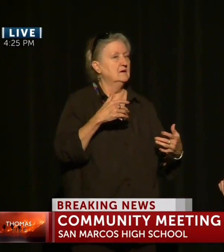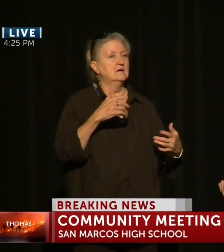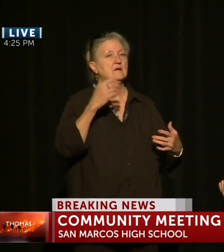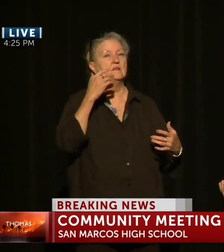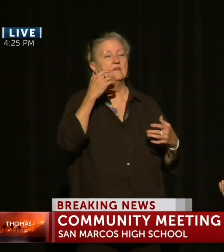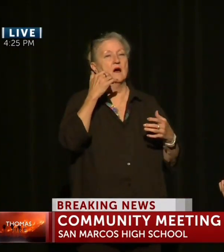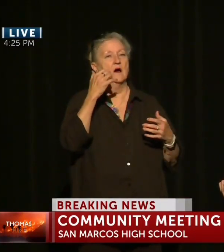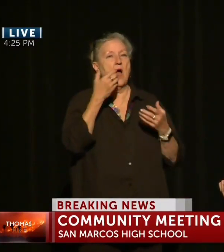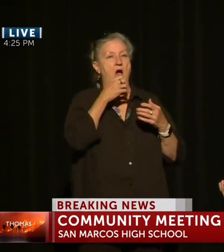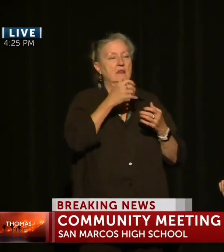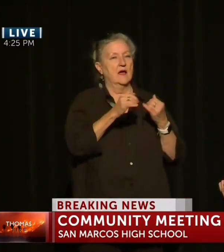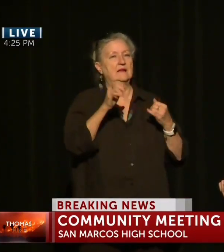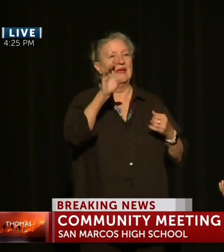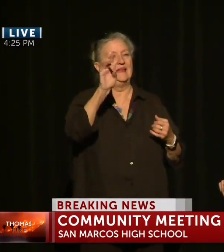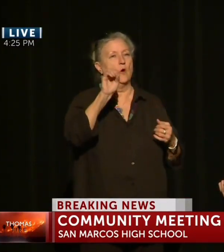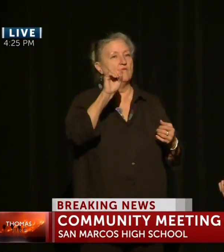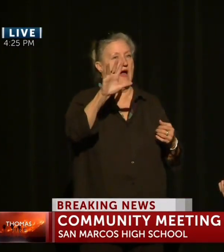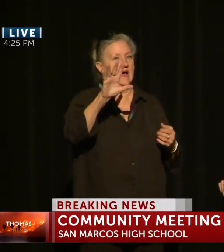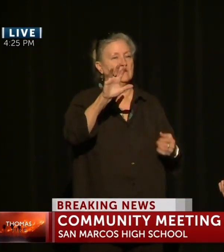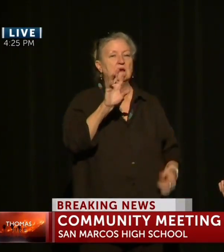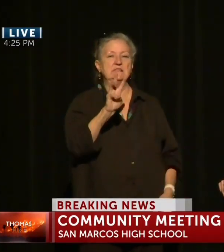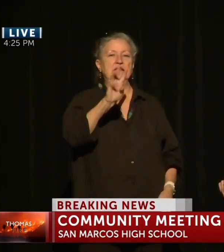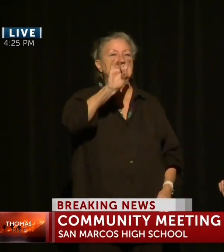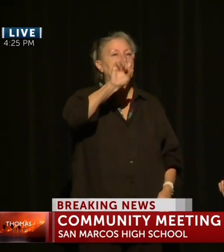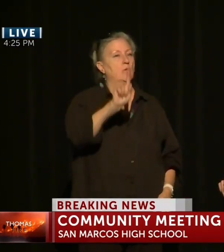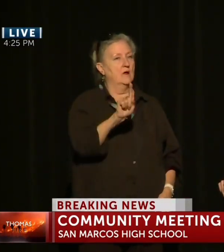The hotline number is